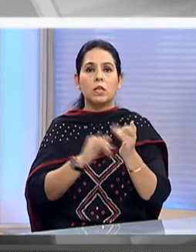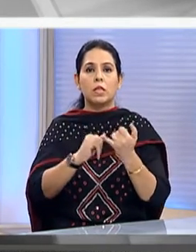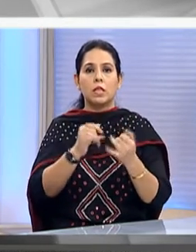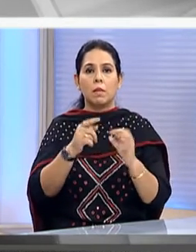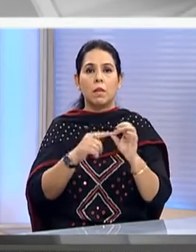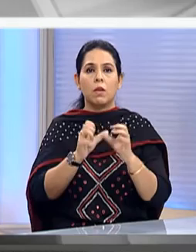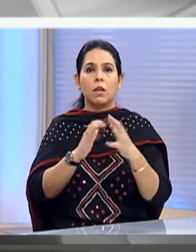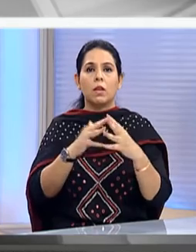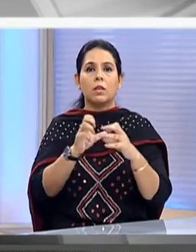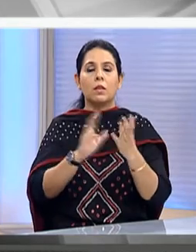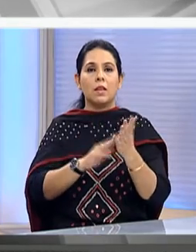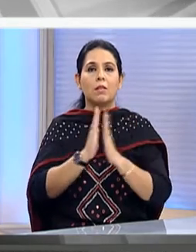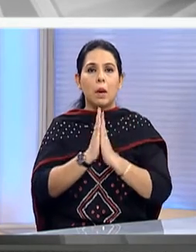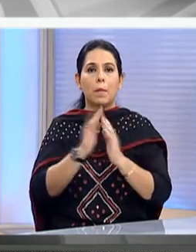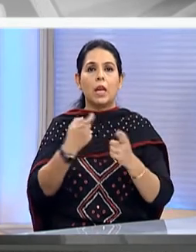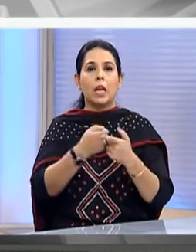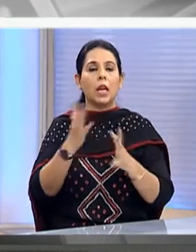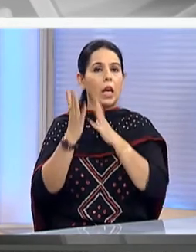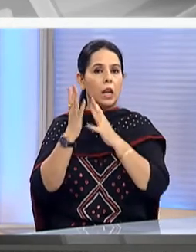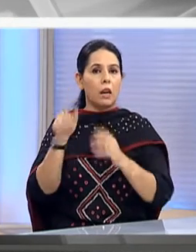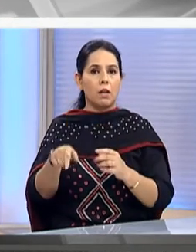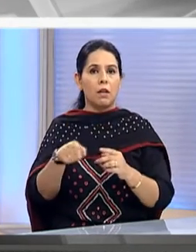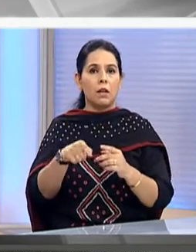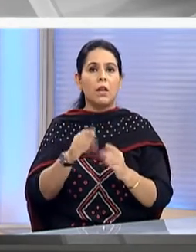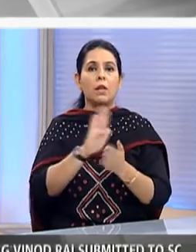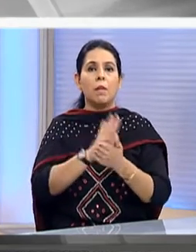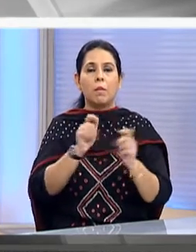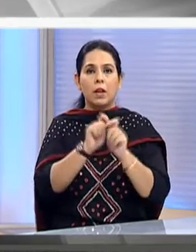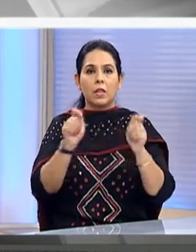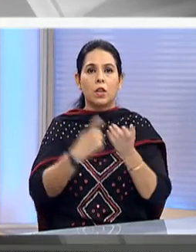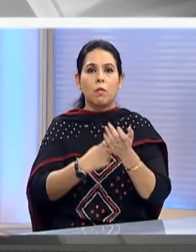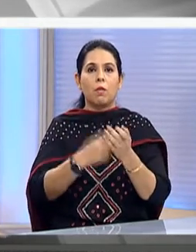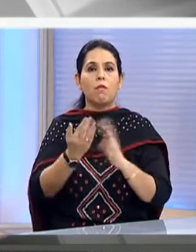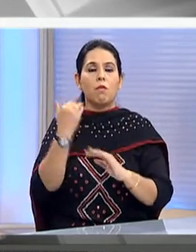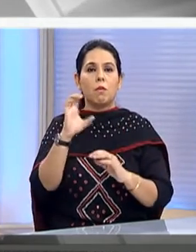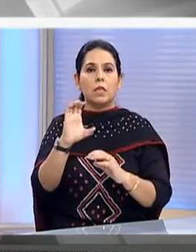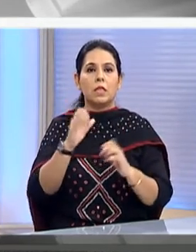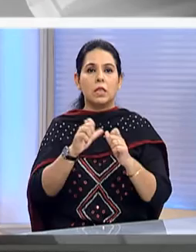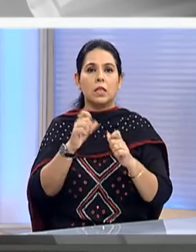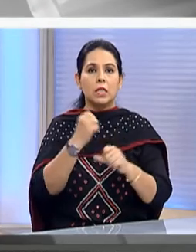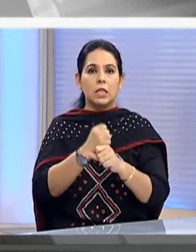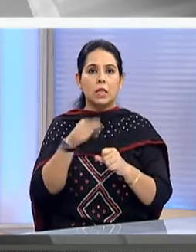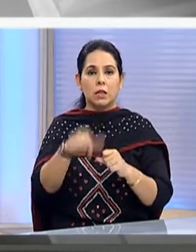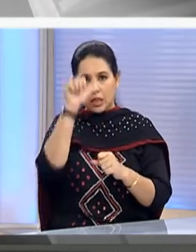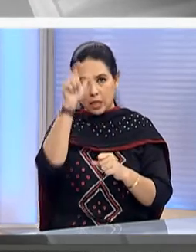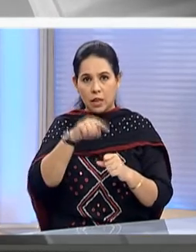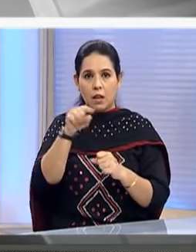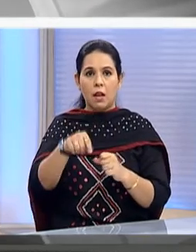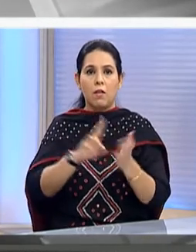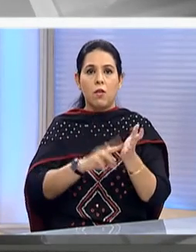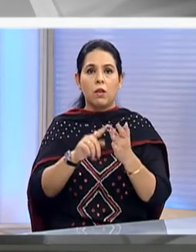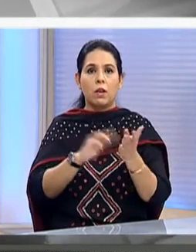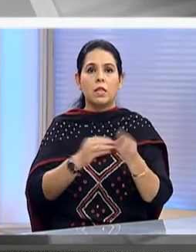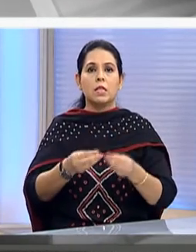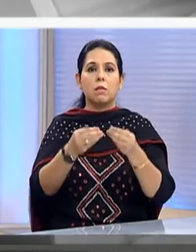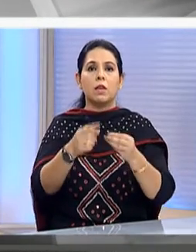Sri Padmanabha Swami Temple in Kerala. This was published in a report of former Controller and Auditor General of India,